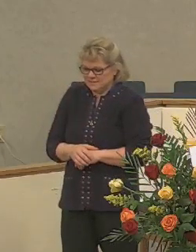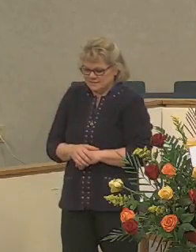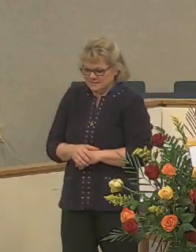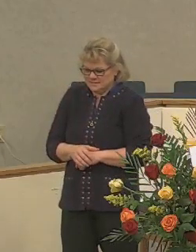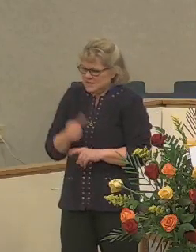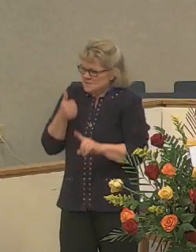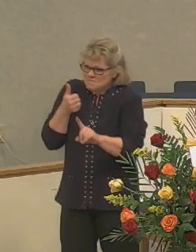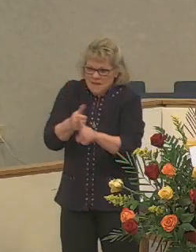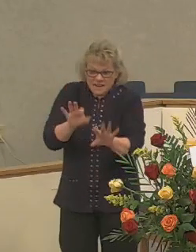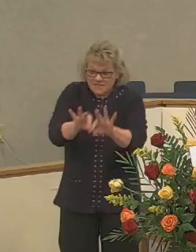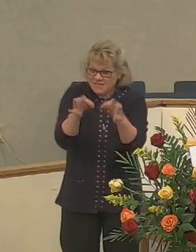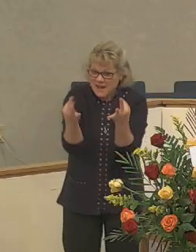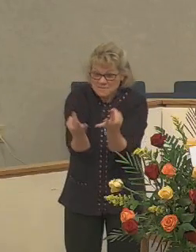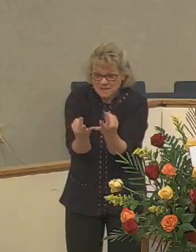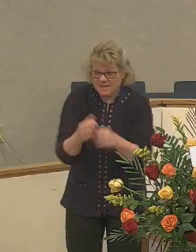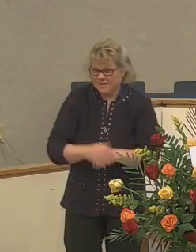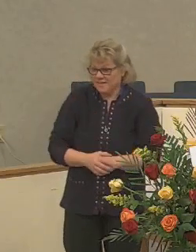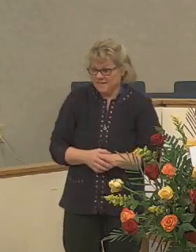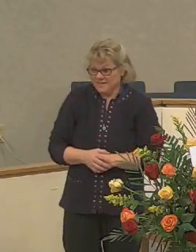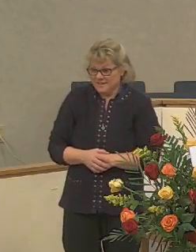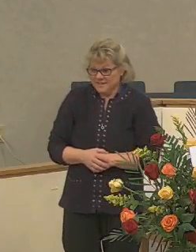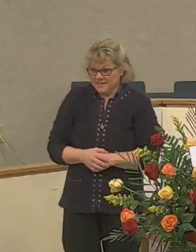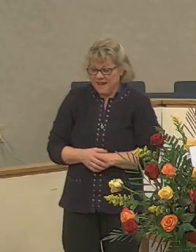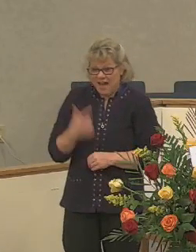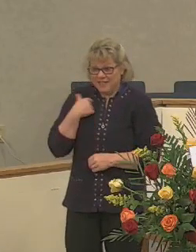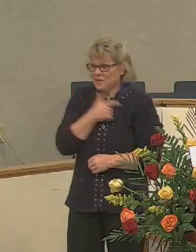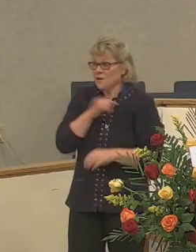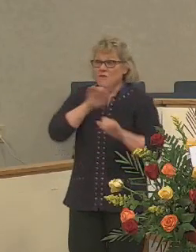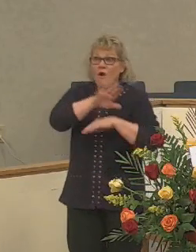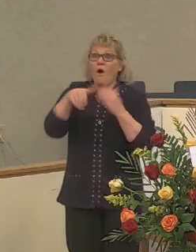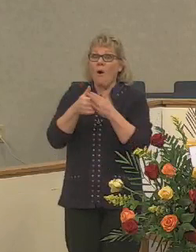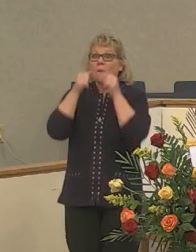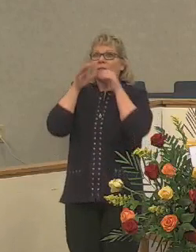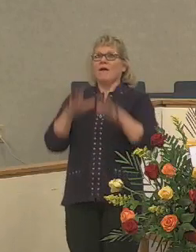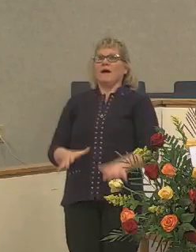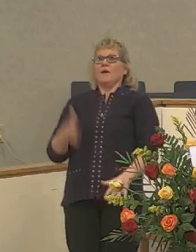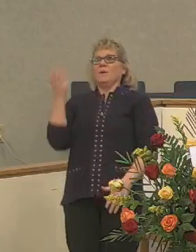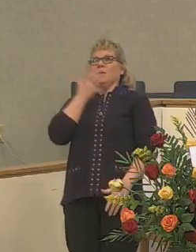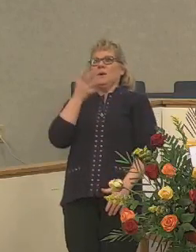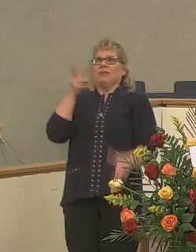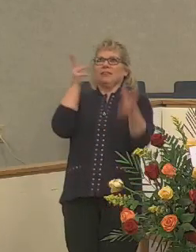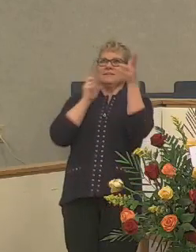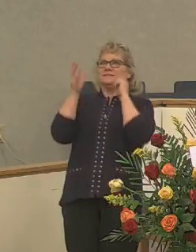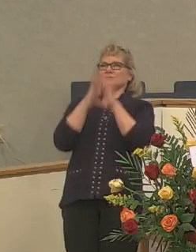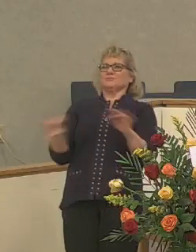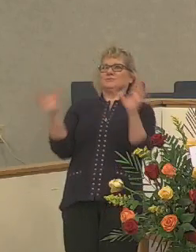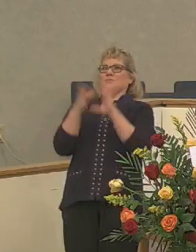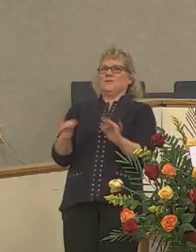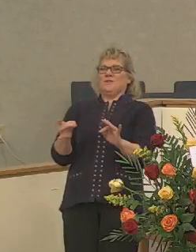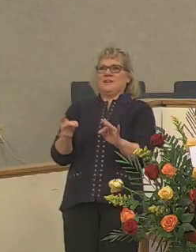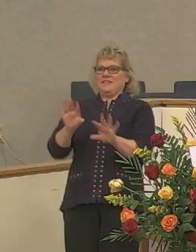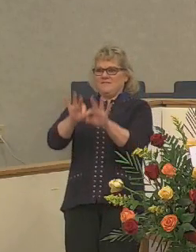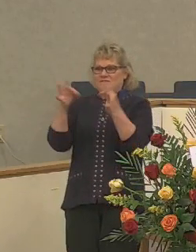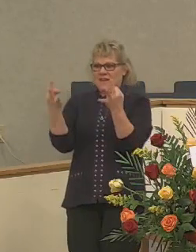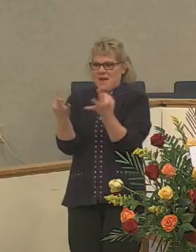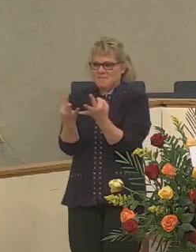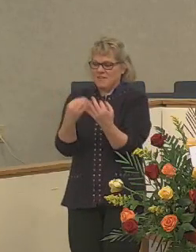He impacted his family. I think we've all been blessed today by listening to how the family